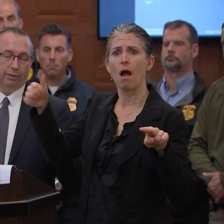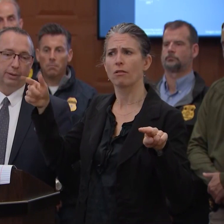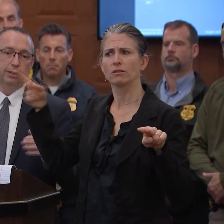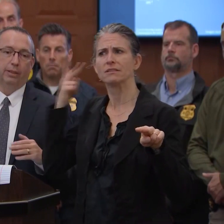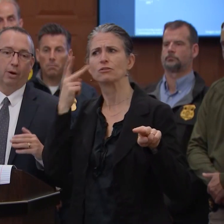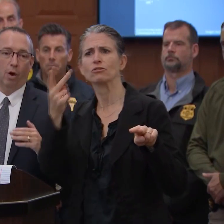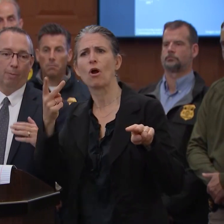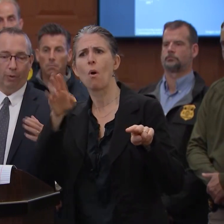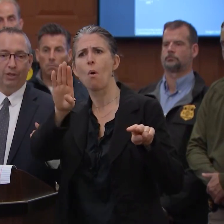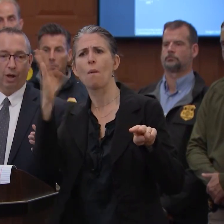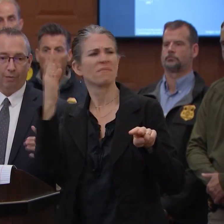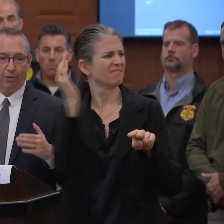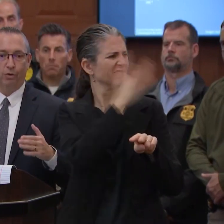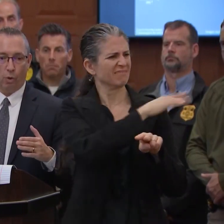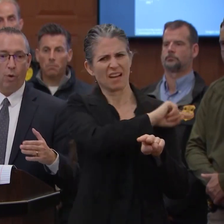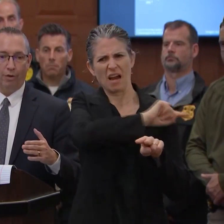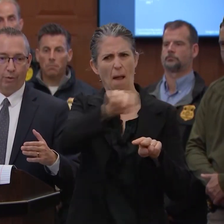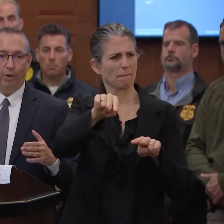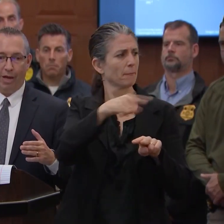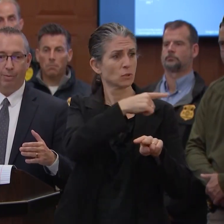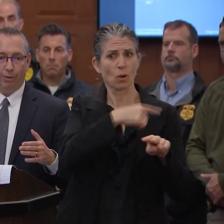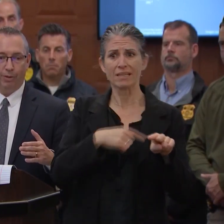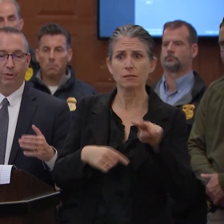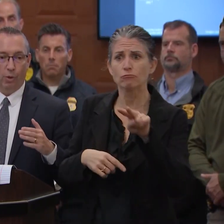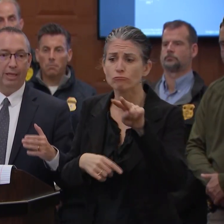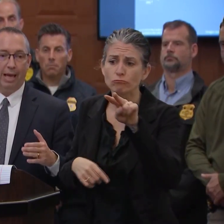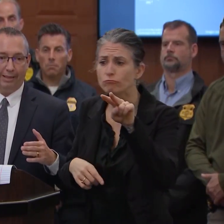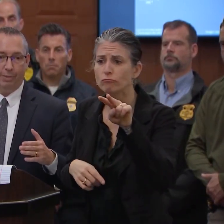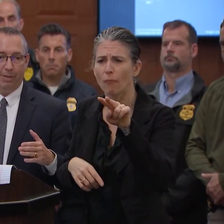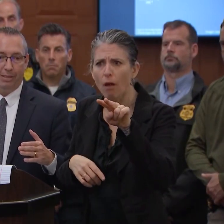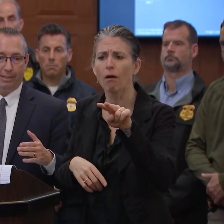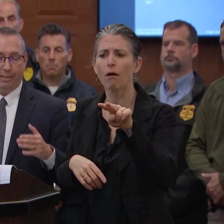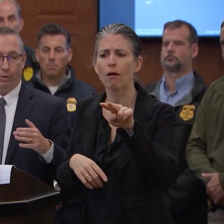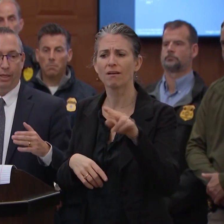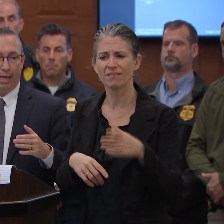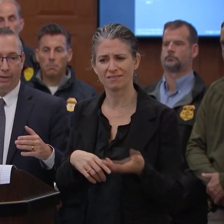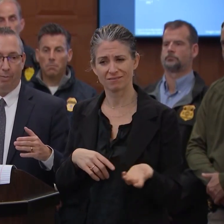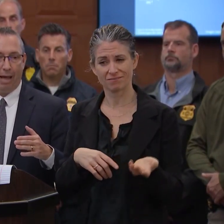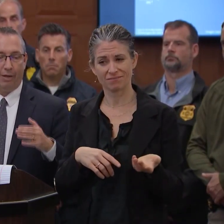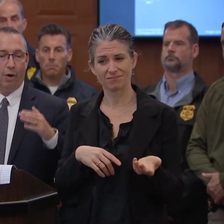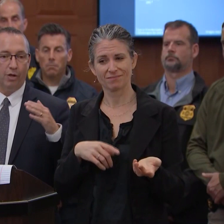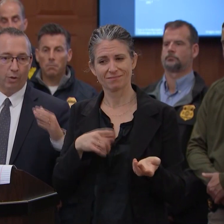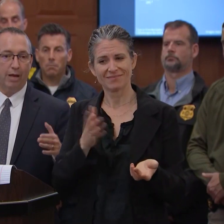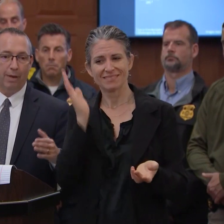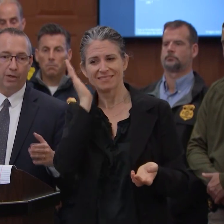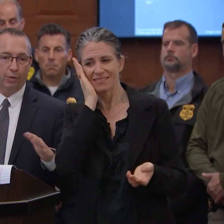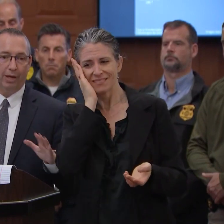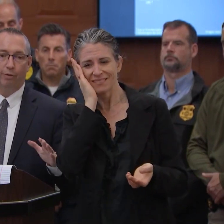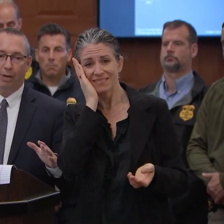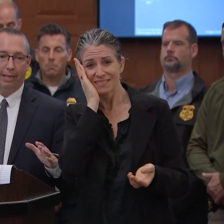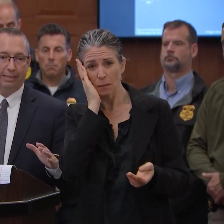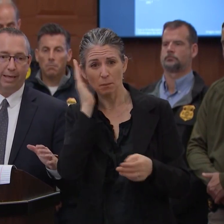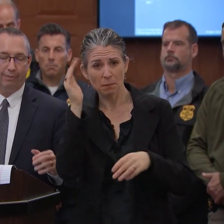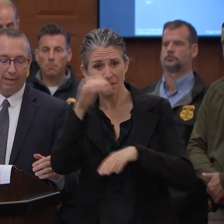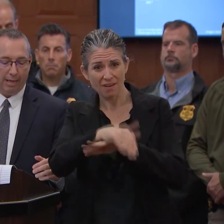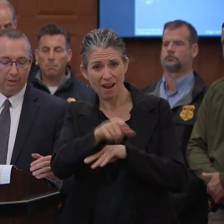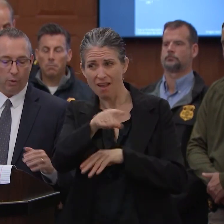long, there are police officers crawling through their neighborhoods, looking at these businesses, looking at their backyards, trying to make sure that